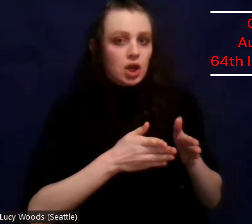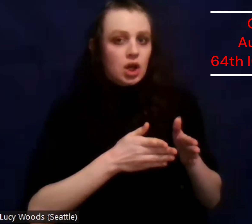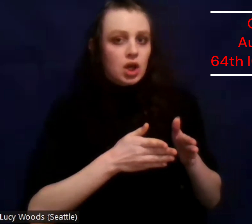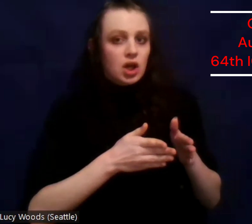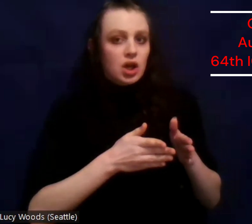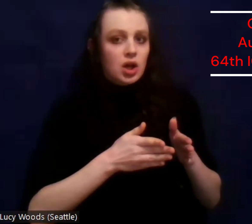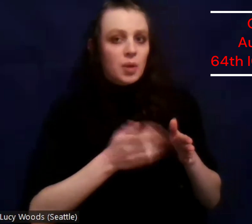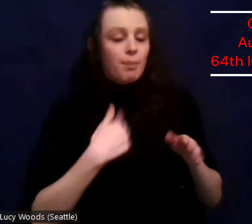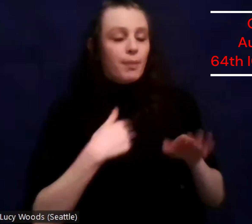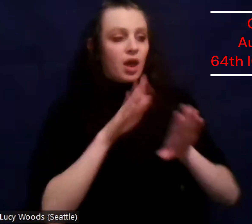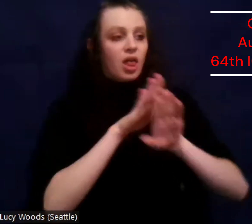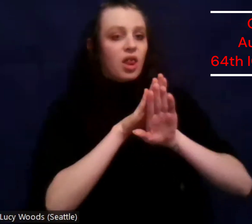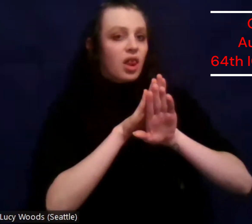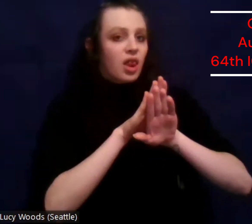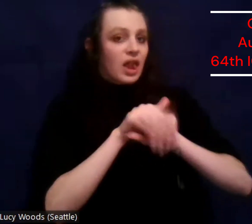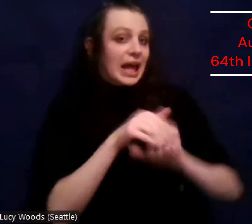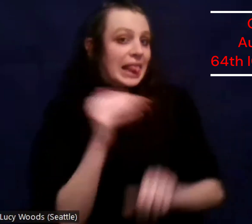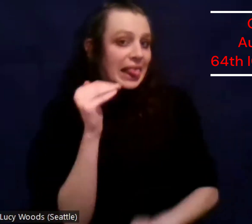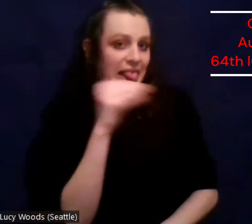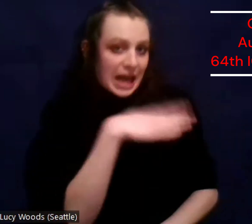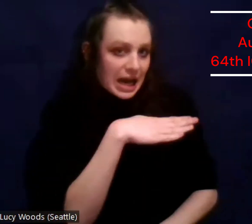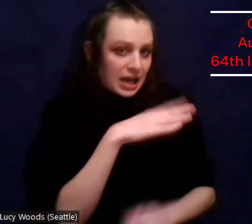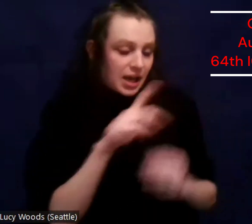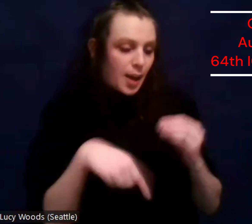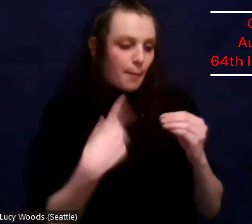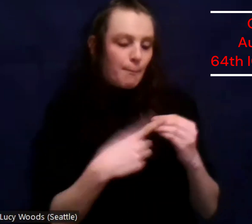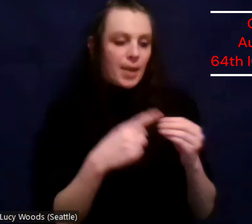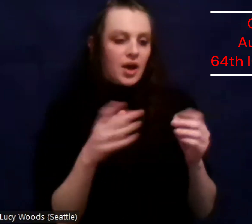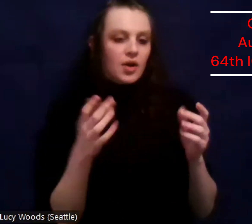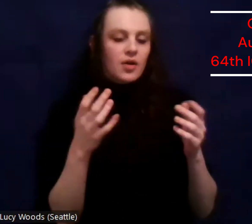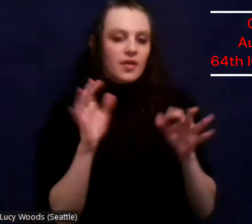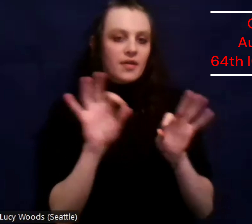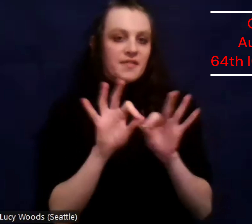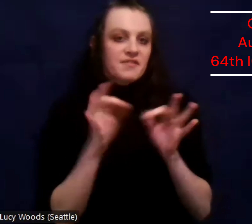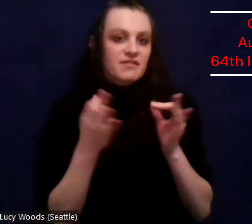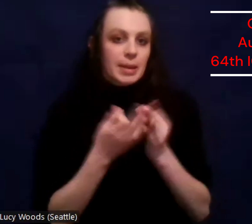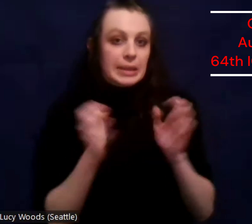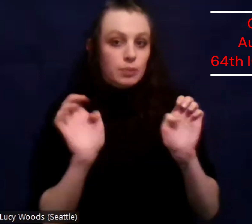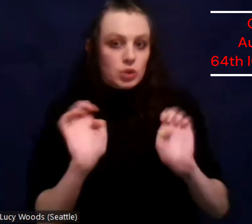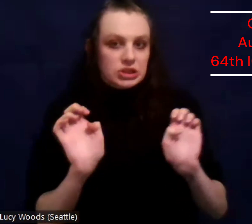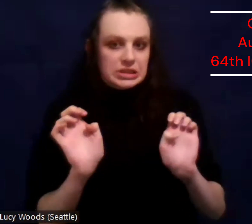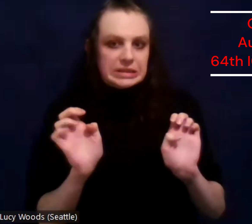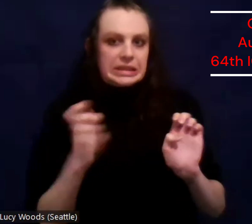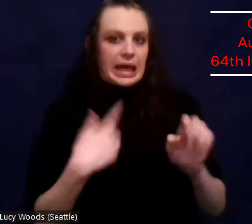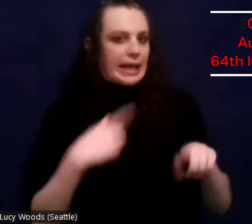faking a family emergency as to why I couldn't accept the role,